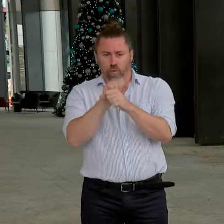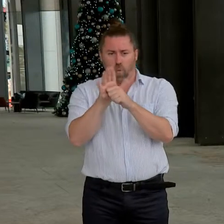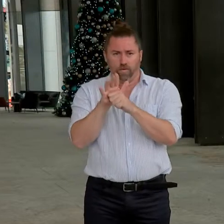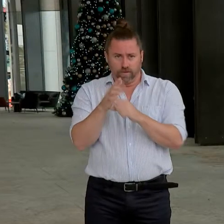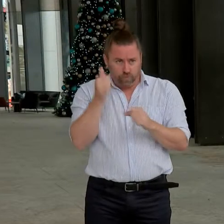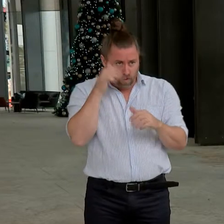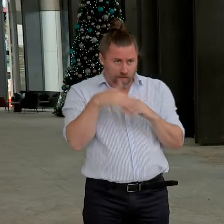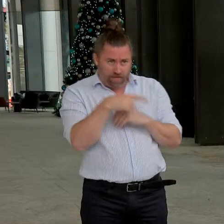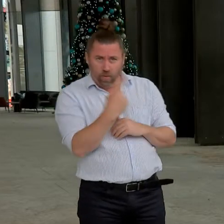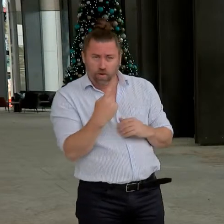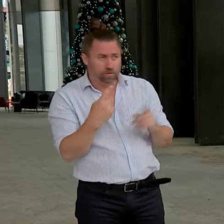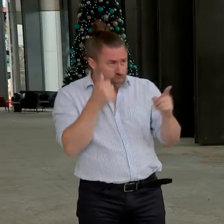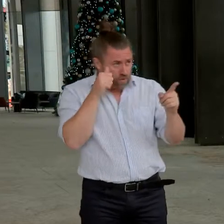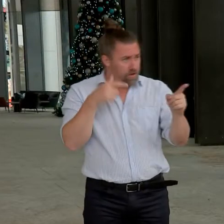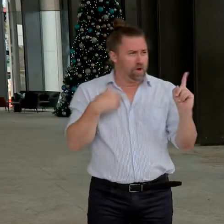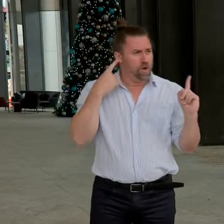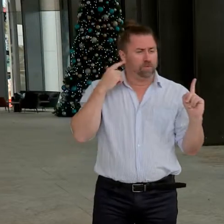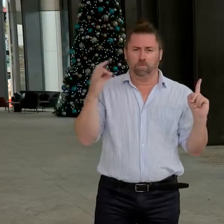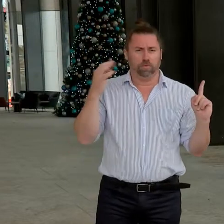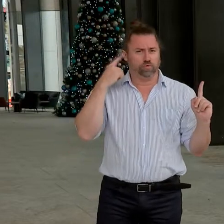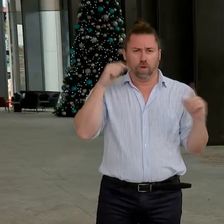I haven't been briefed on that.